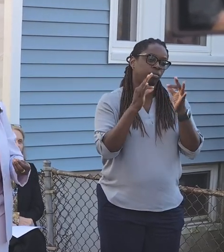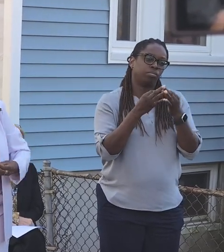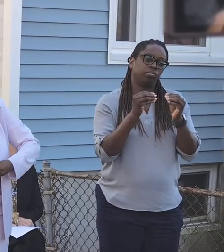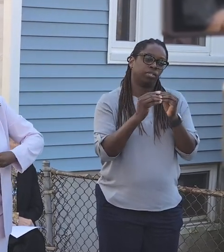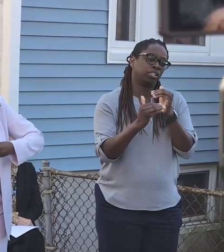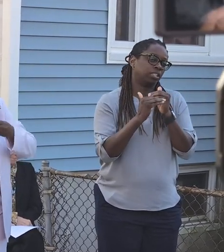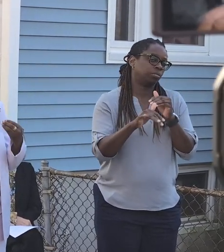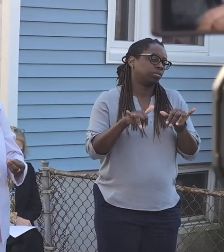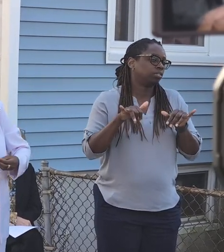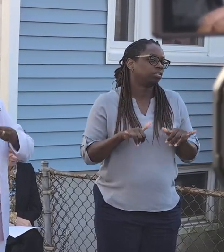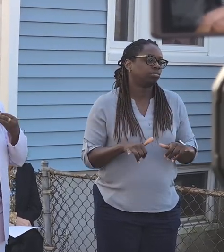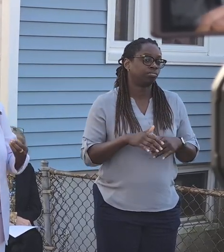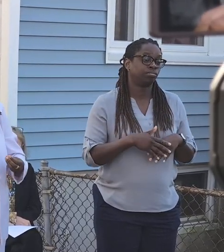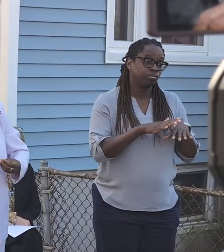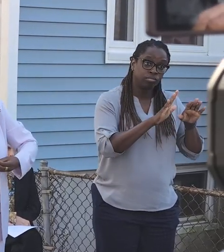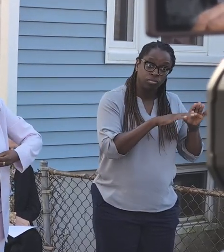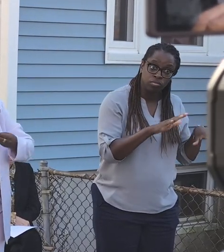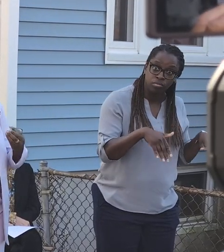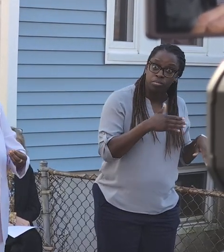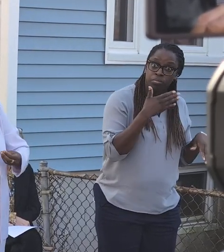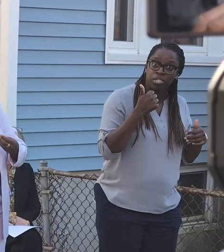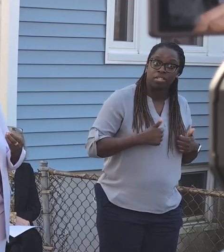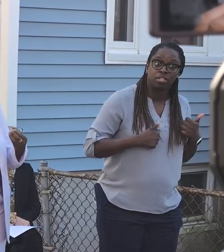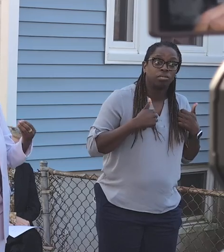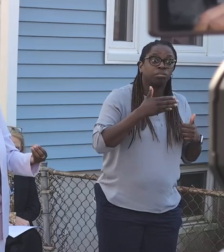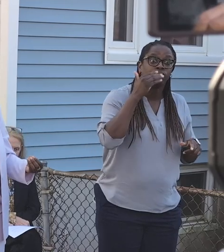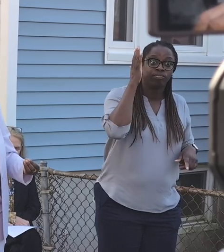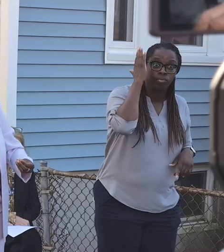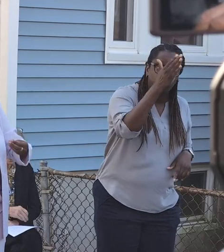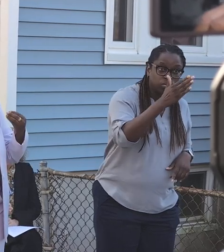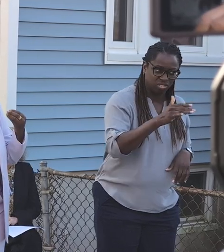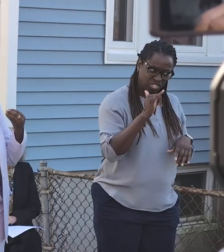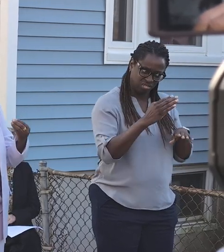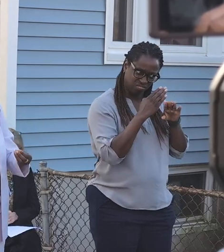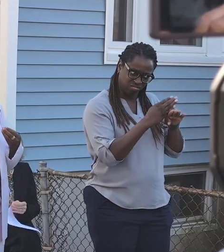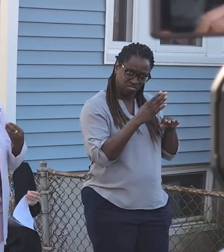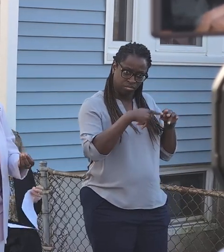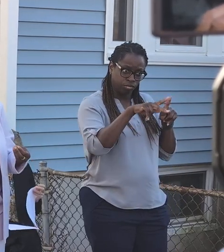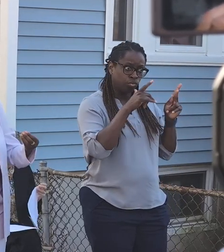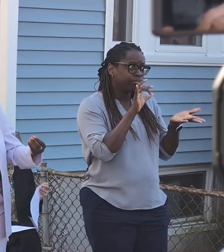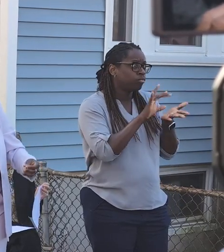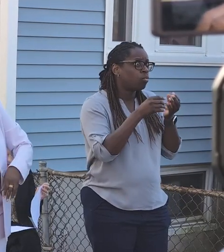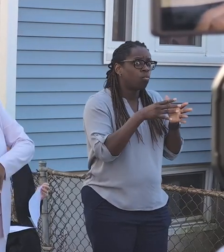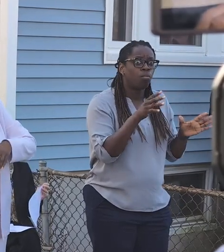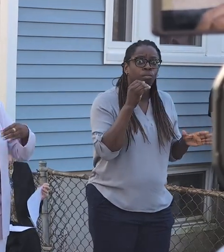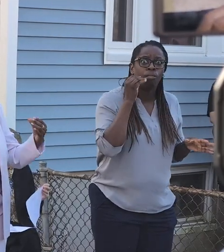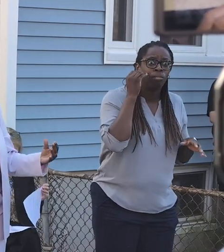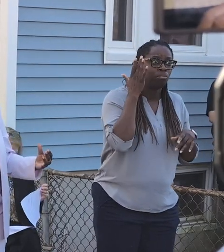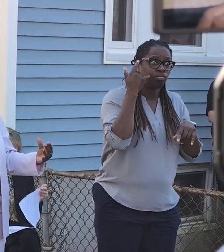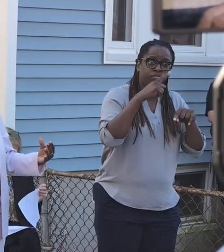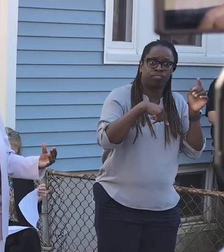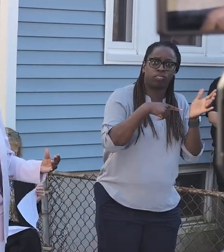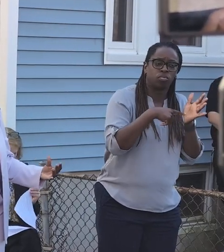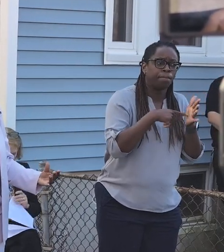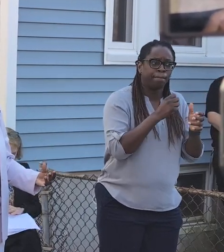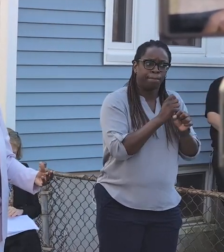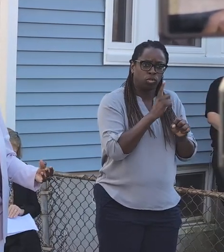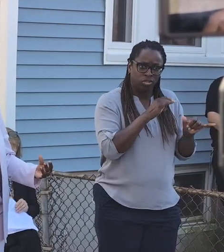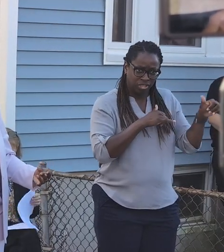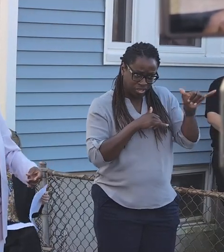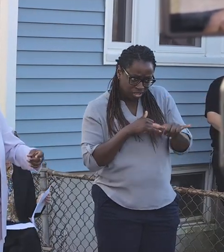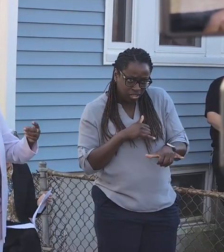young kids. So preventing displacement is more than just about ensuring that someone has a roof over their heads. It's about all of the things that we